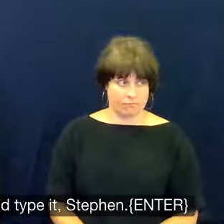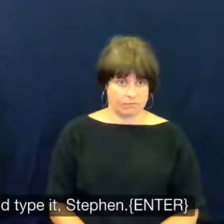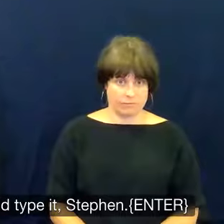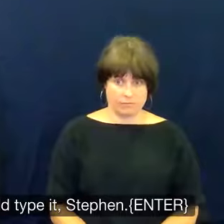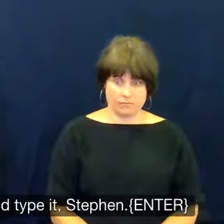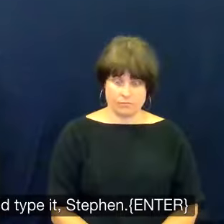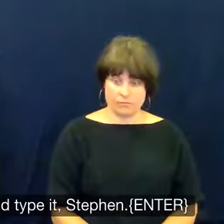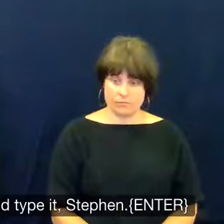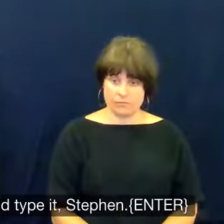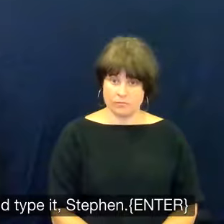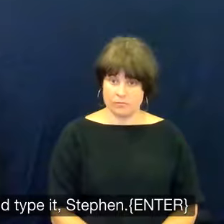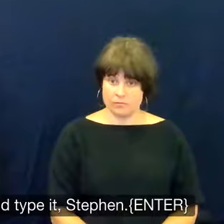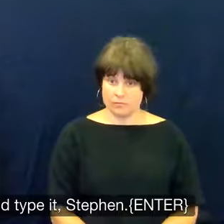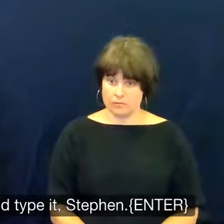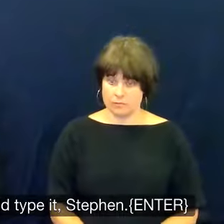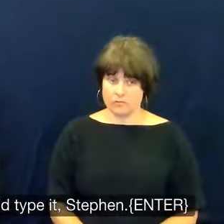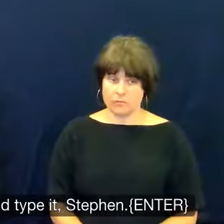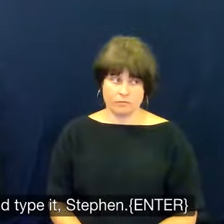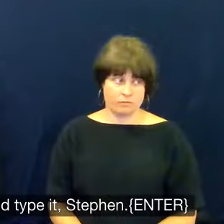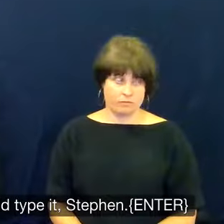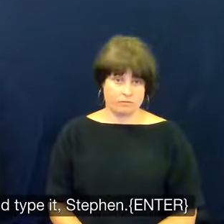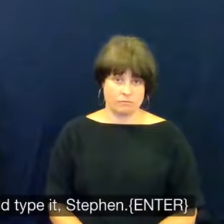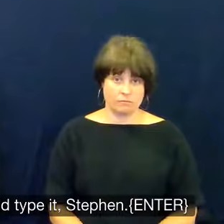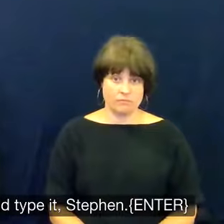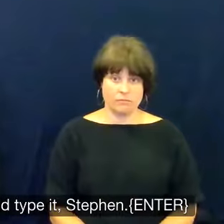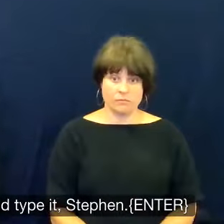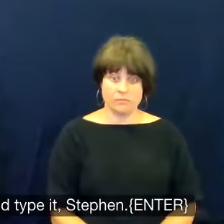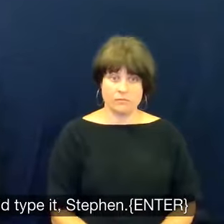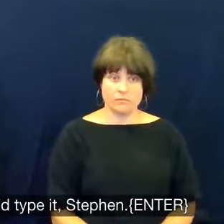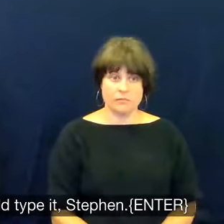We have access to everyone's videos now. So if they want to sign.